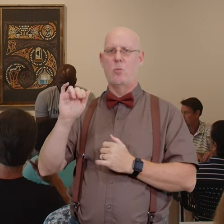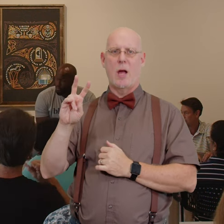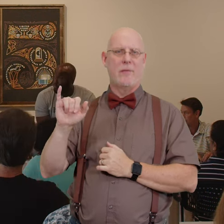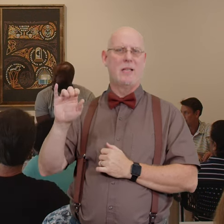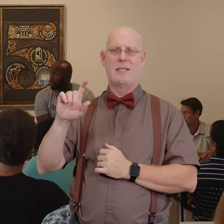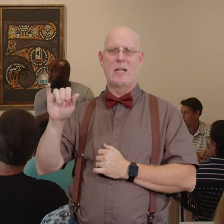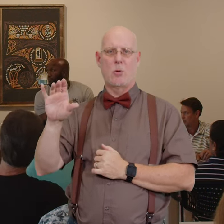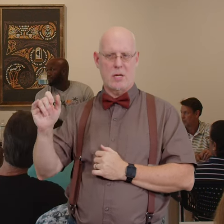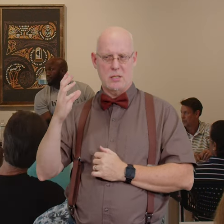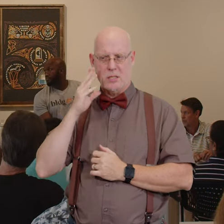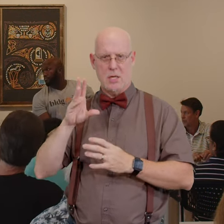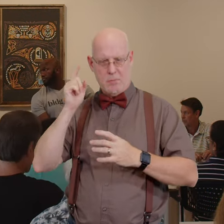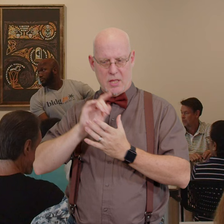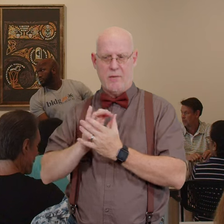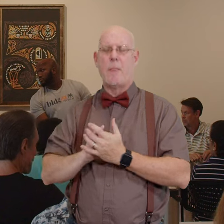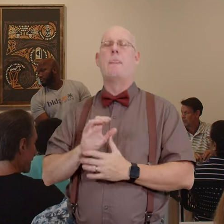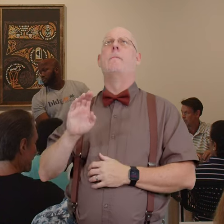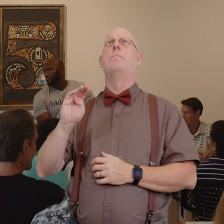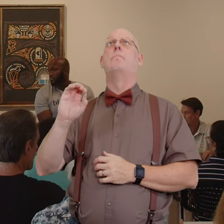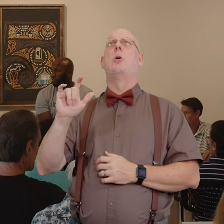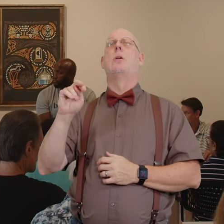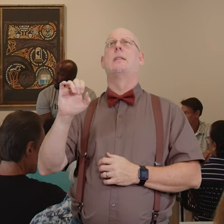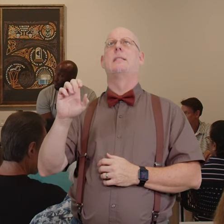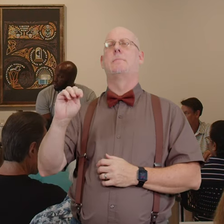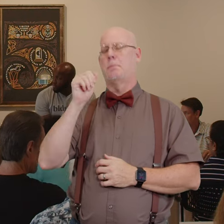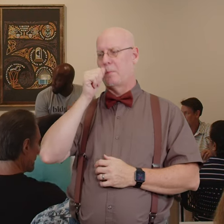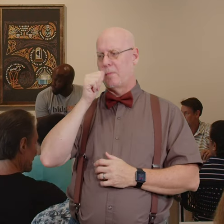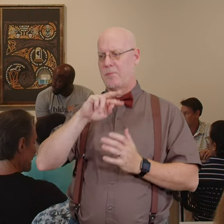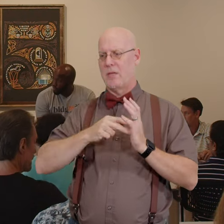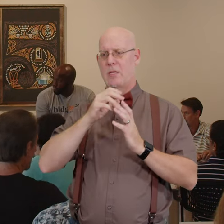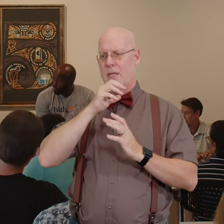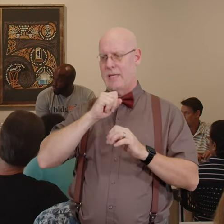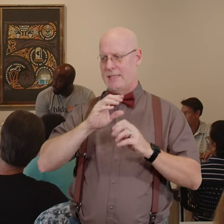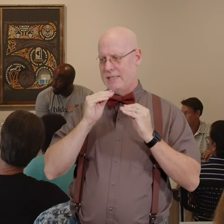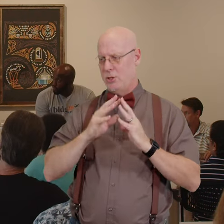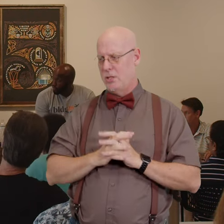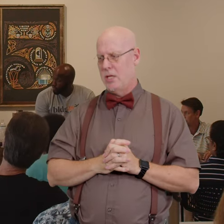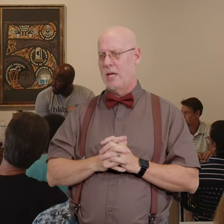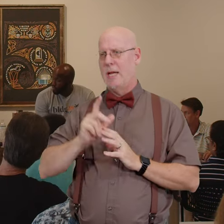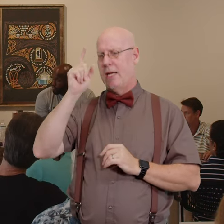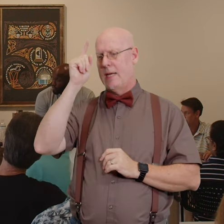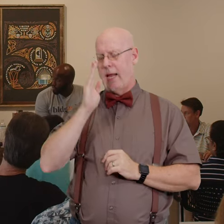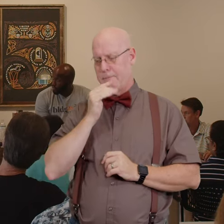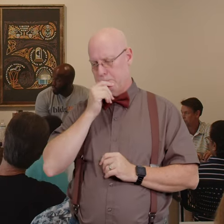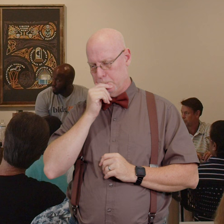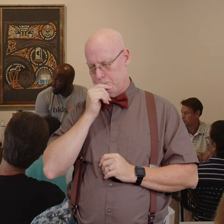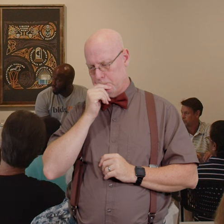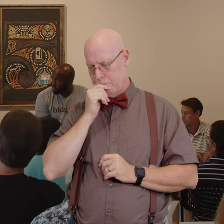Robbie Zacharias, supposedly, walked in that. And that's where, it's basically the classic teaching is that God